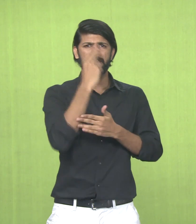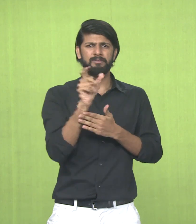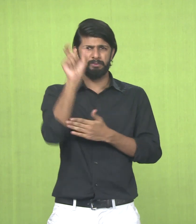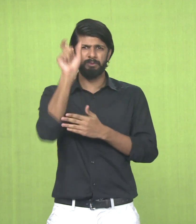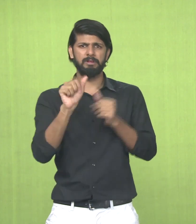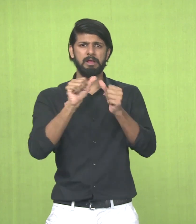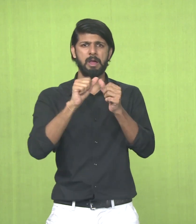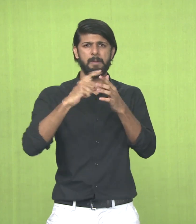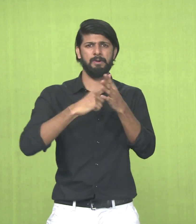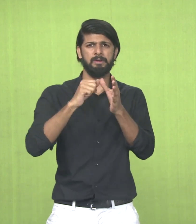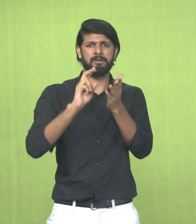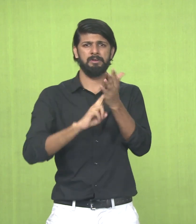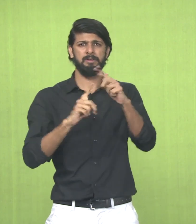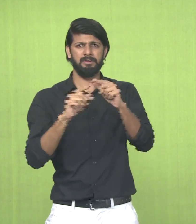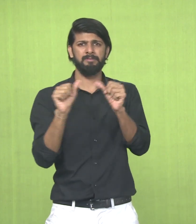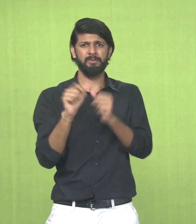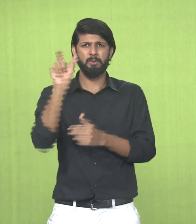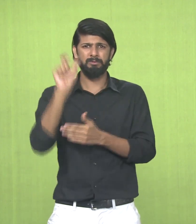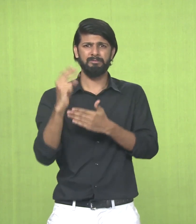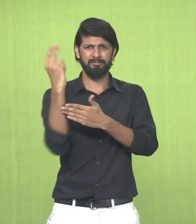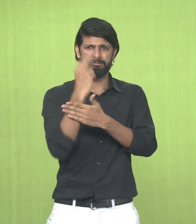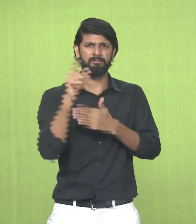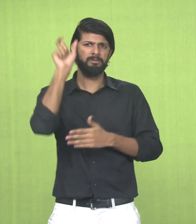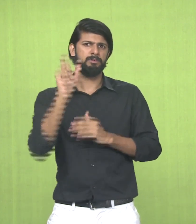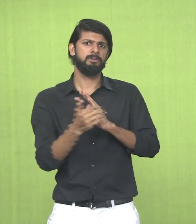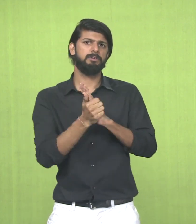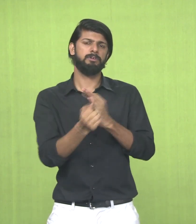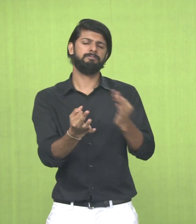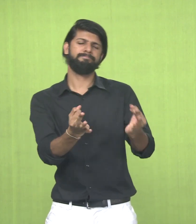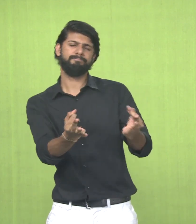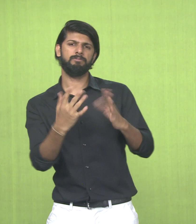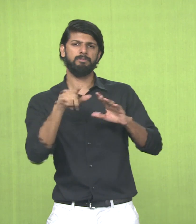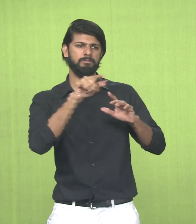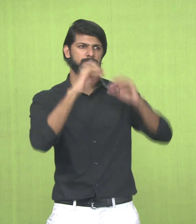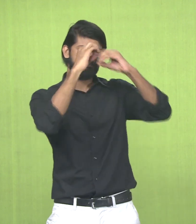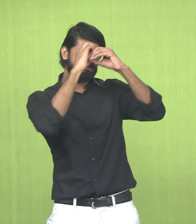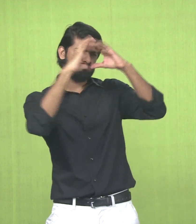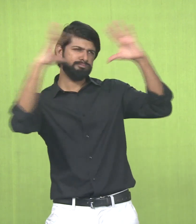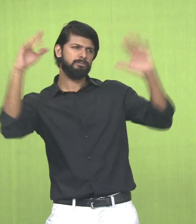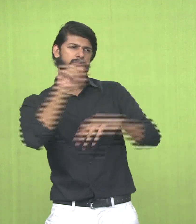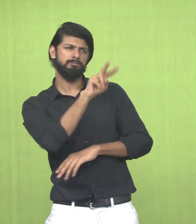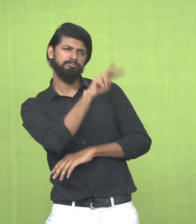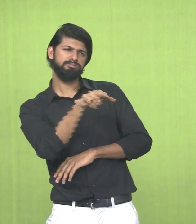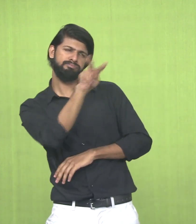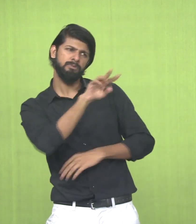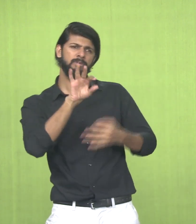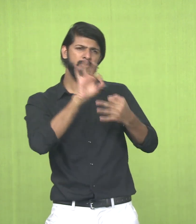The Ajanta painters had great skill of imagination and control of